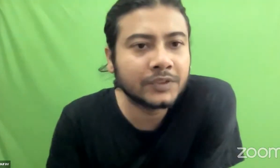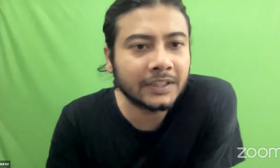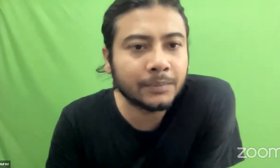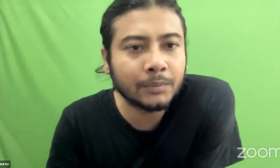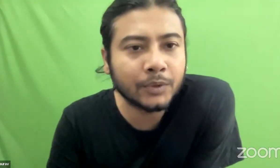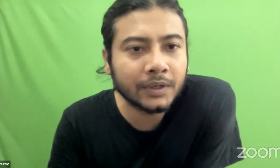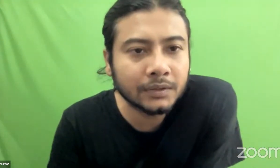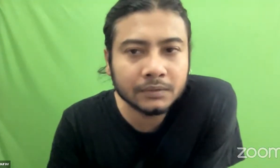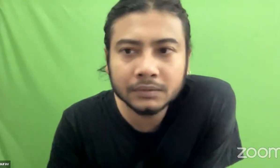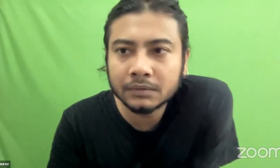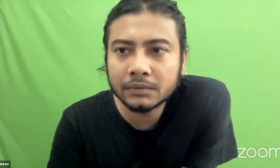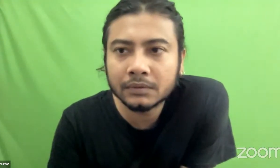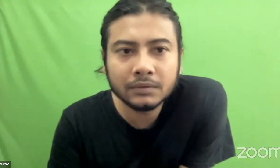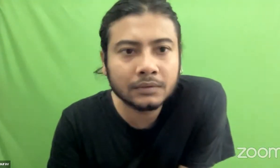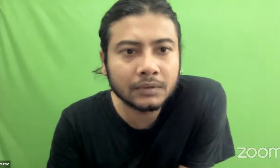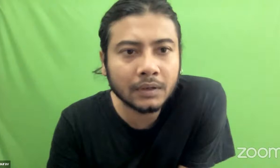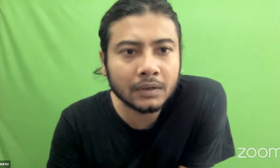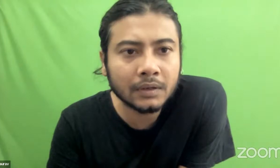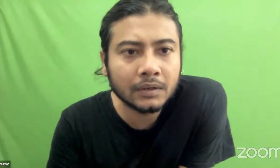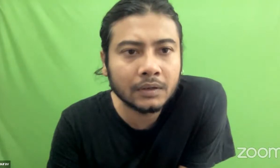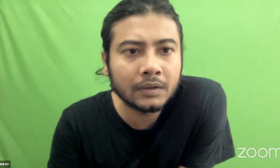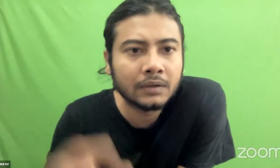Chetan Prabhu here. Yes.